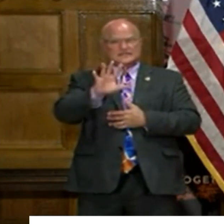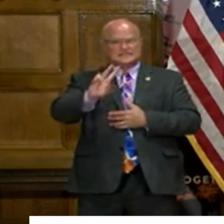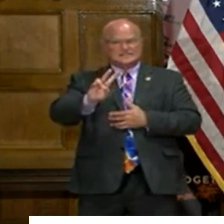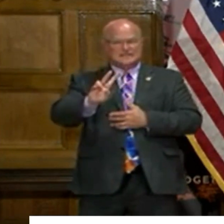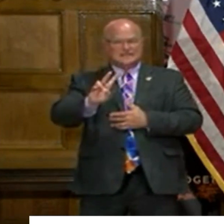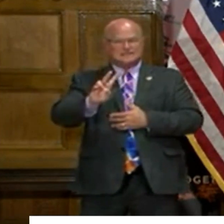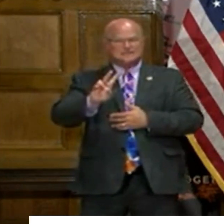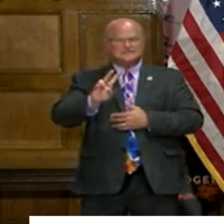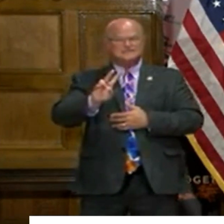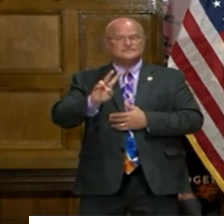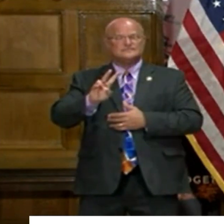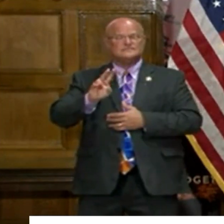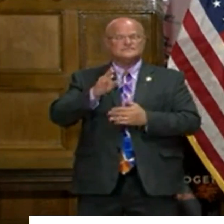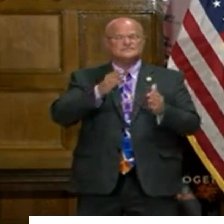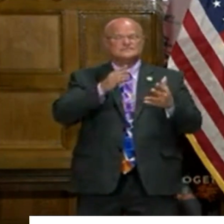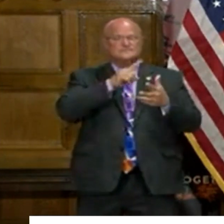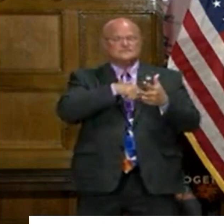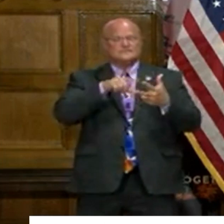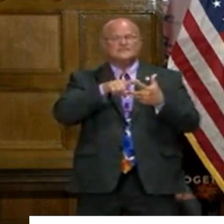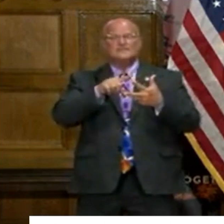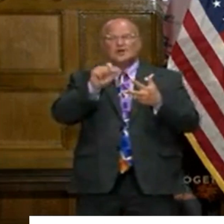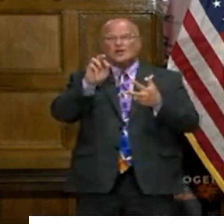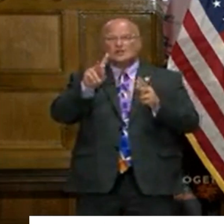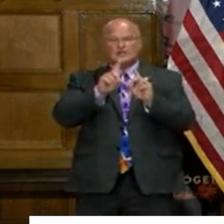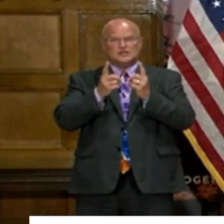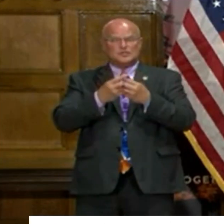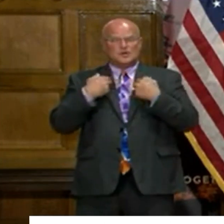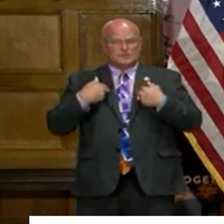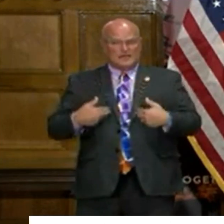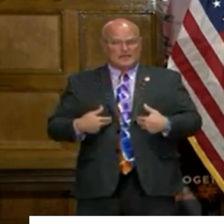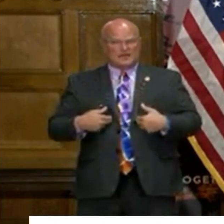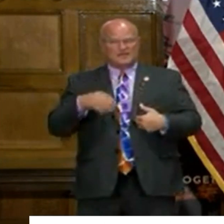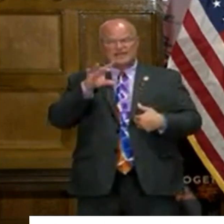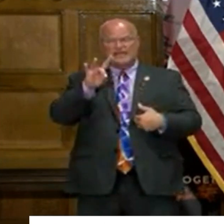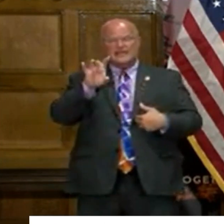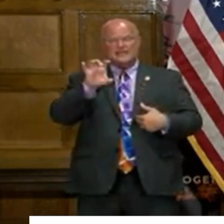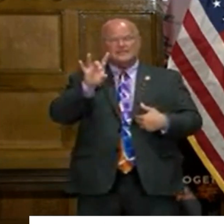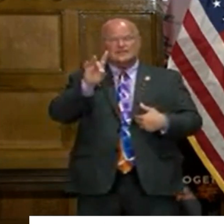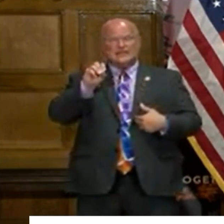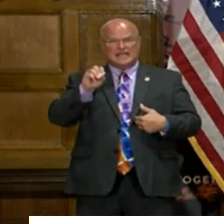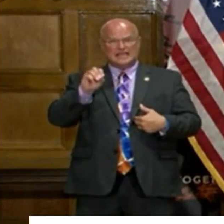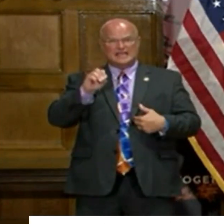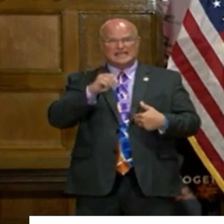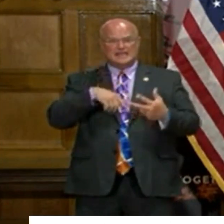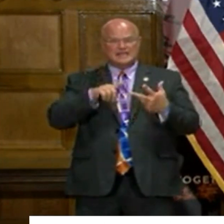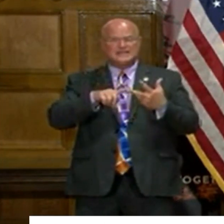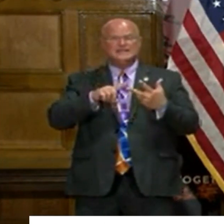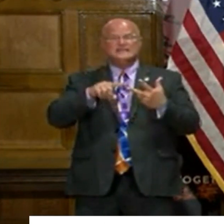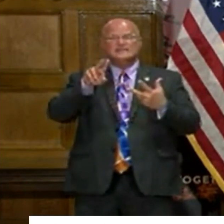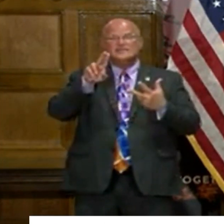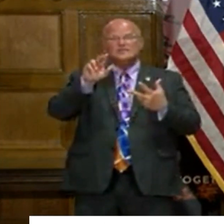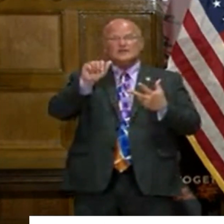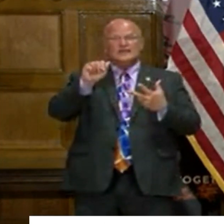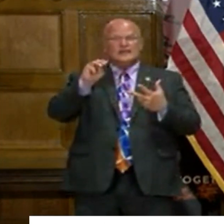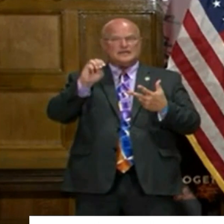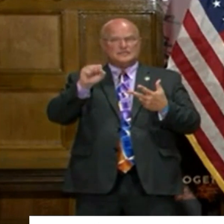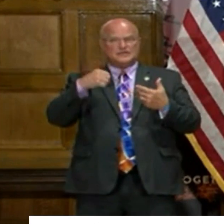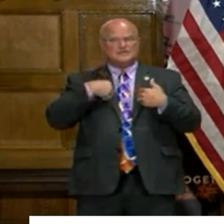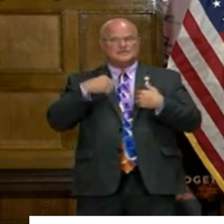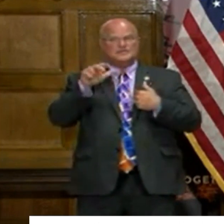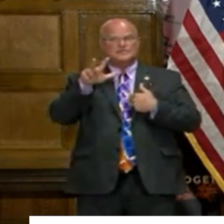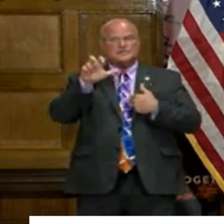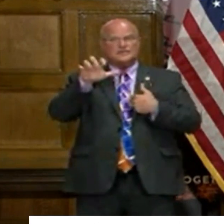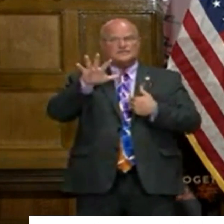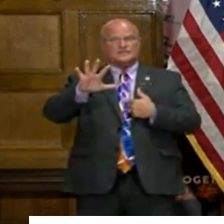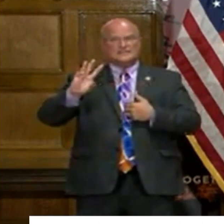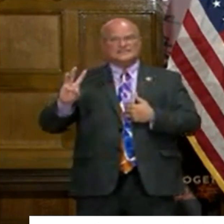2,857, followed by Arkansas Department of Health at 880, and UAMS with